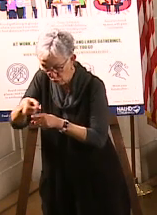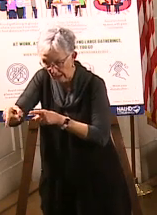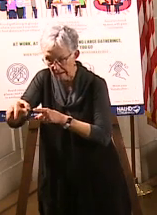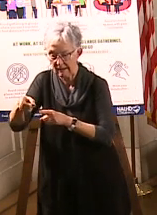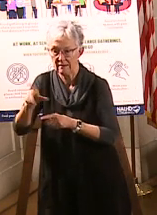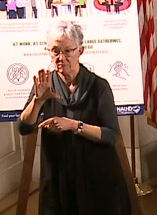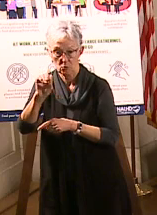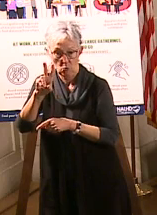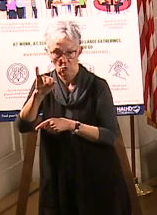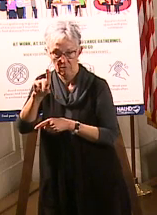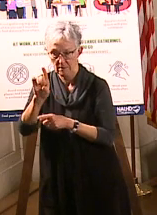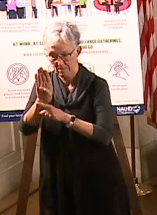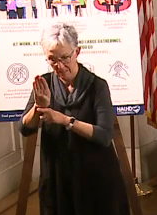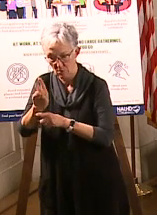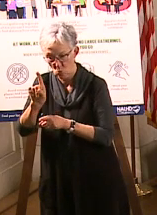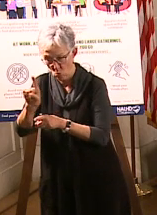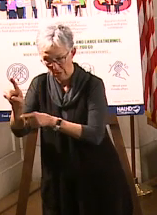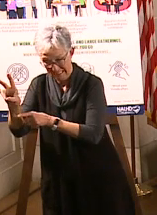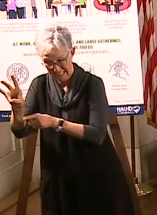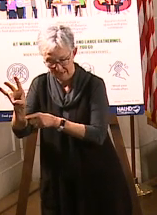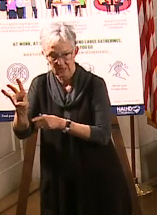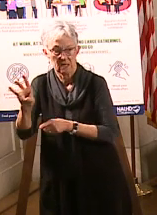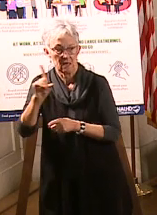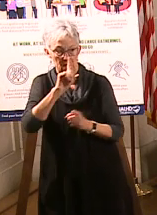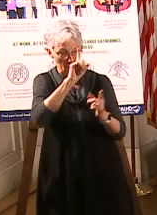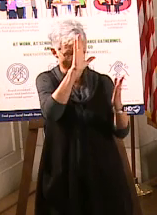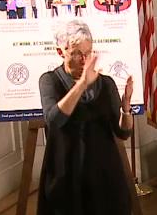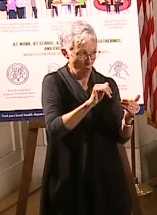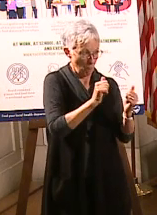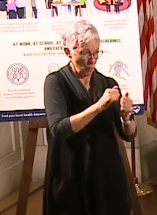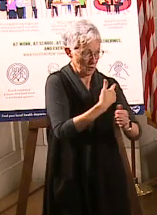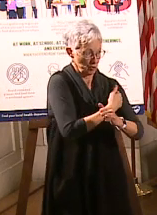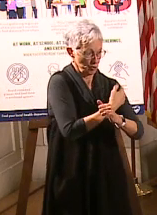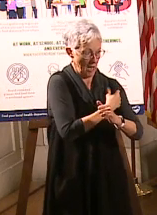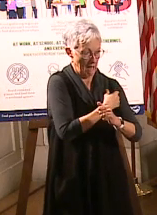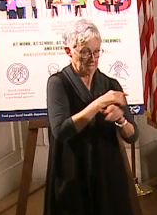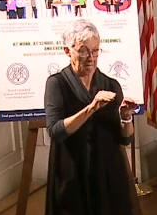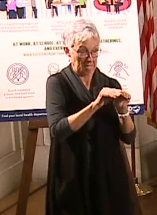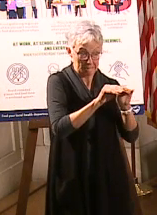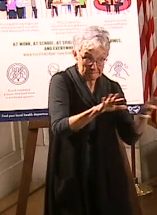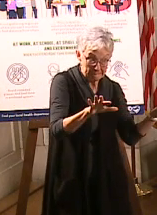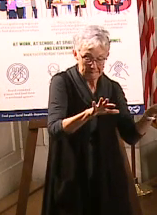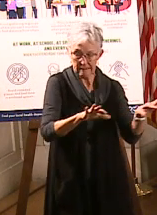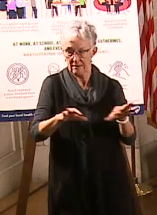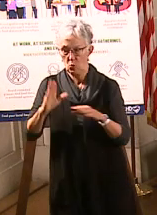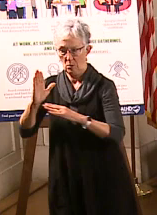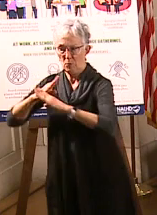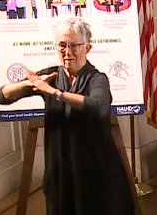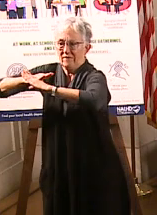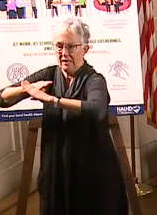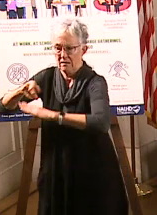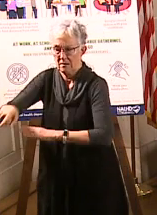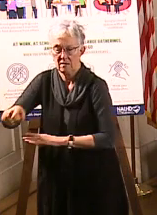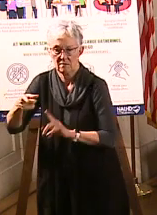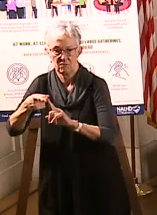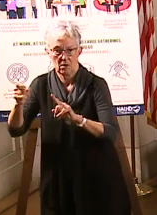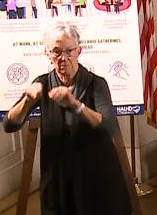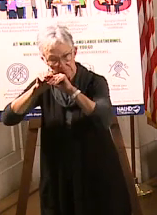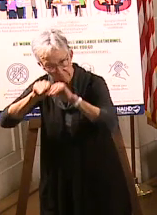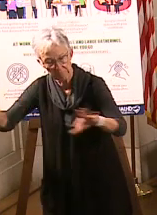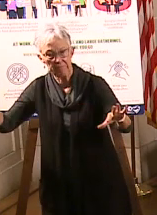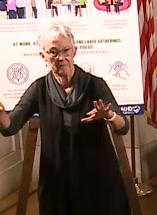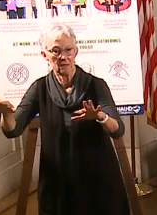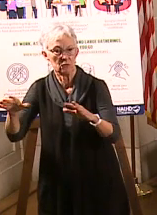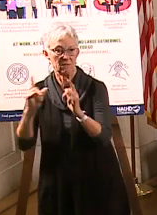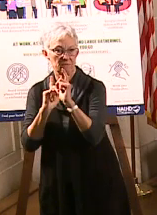here. And I think hopefully it'll sort of balance itself out. But it still means, like we said at the end of that summary slide, I think